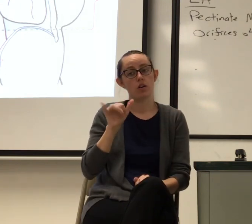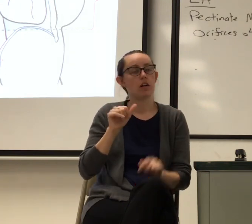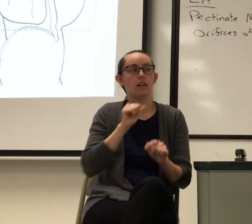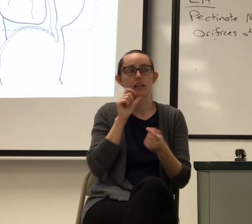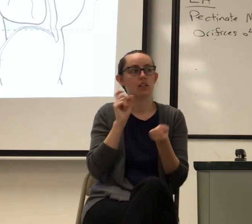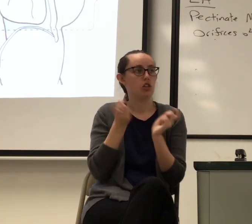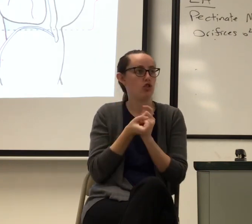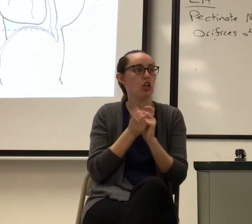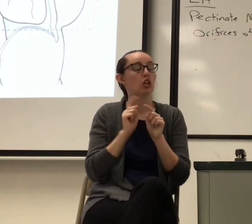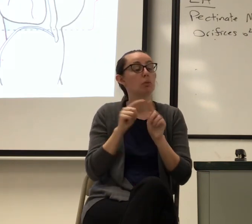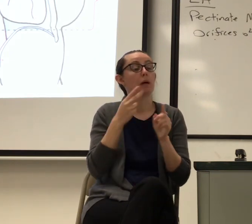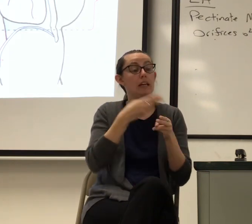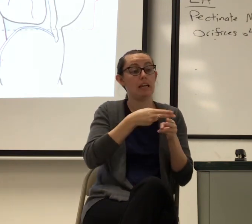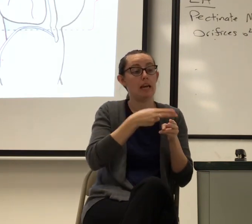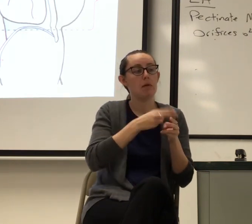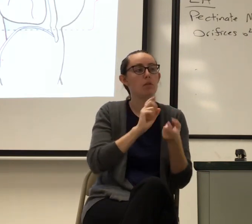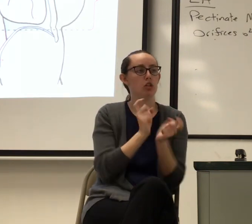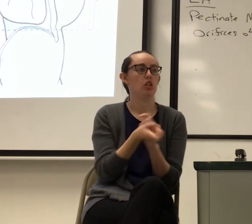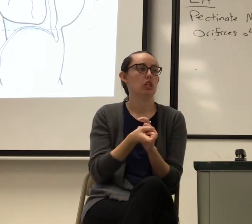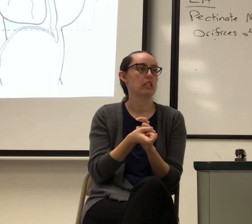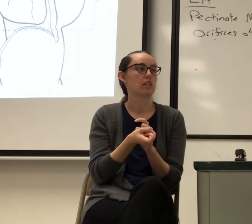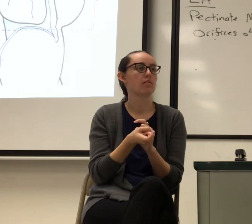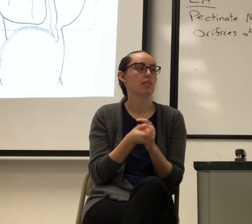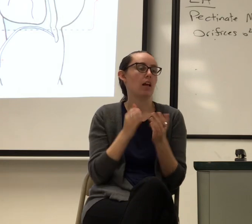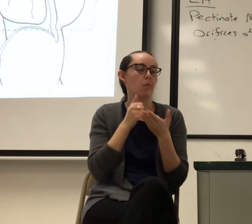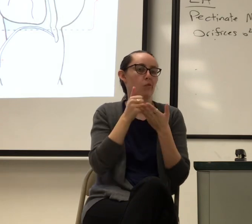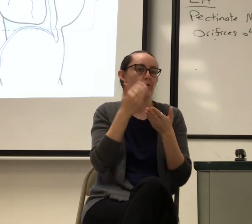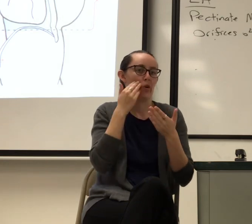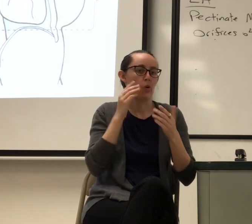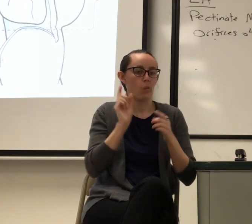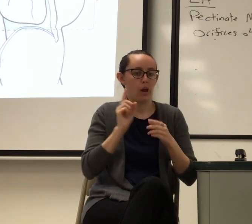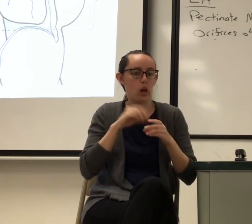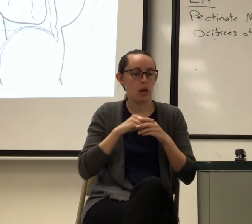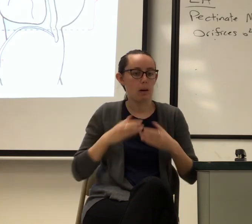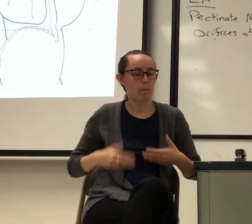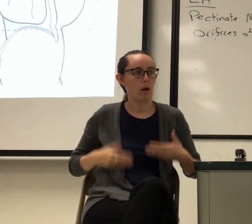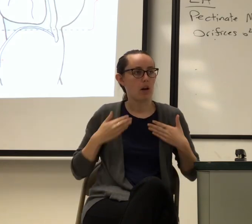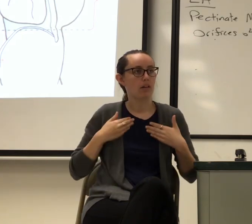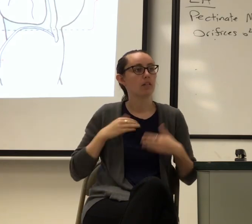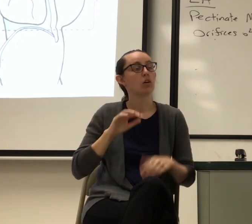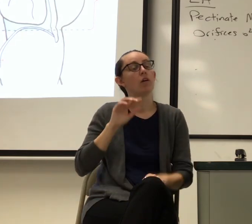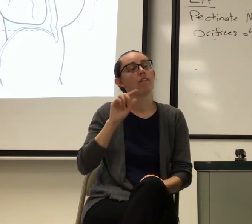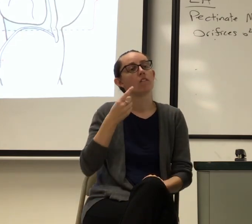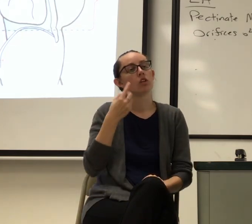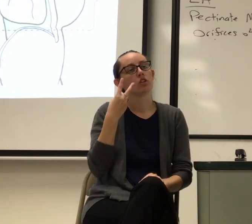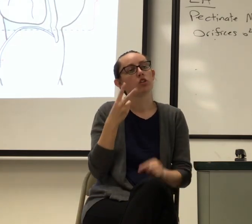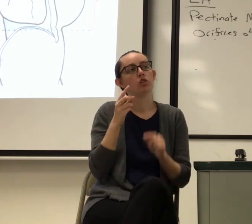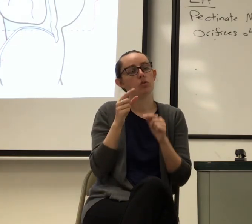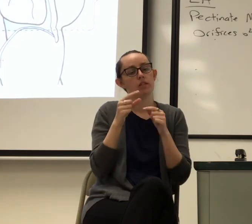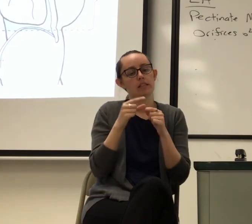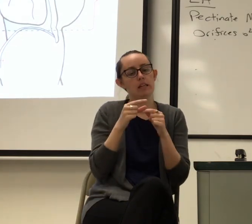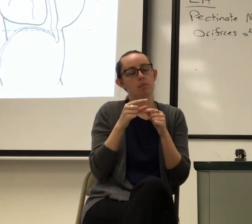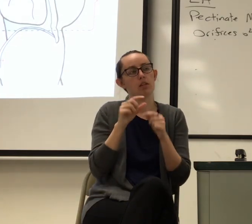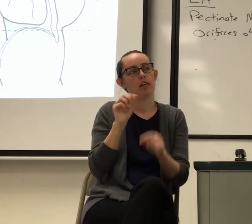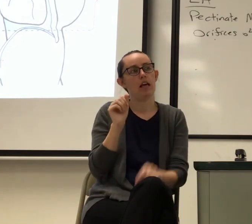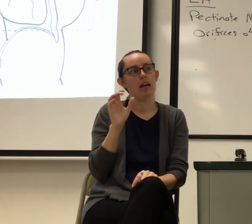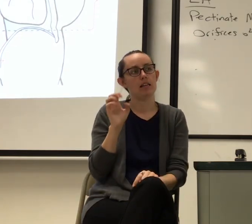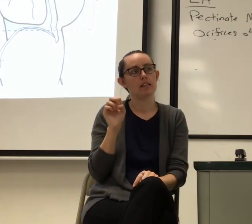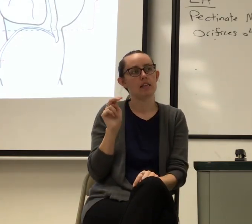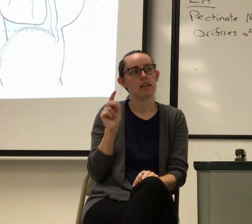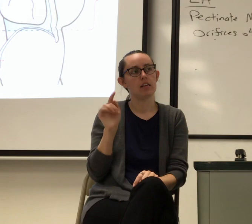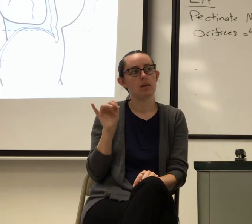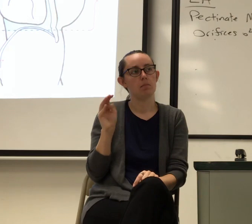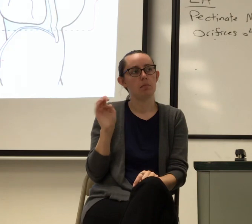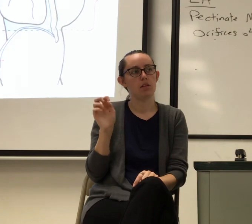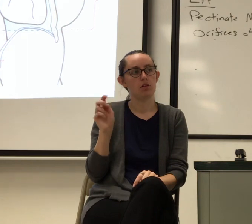body. The first part coming off, the first 2.5 centimeters, is the ascending aorta. And then this arch is